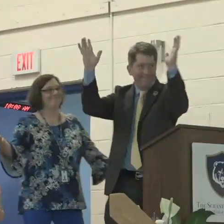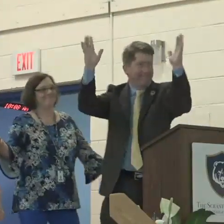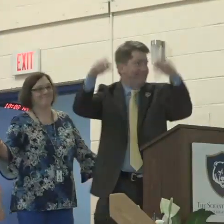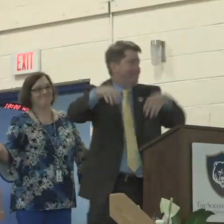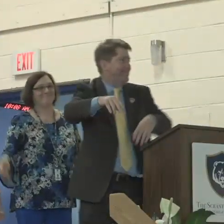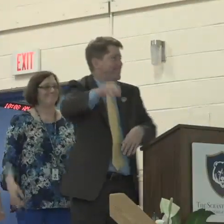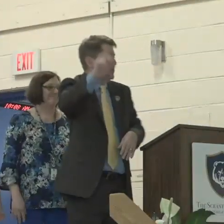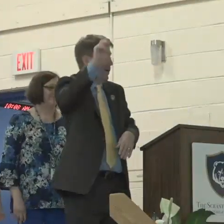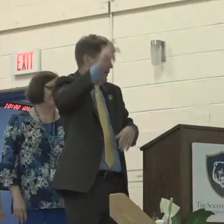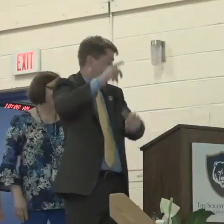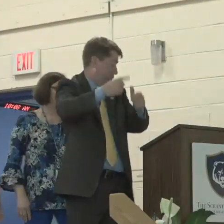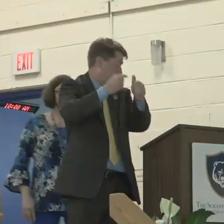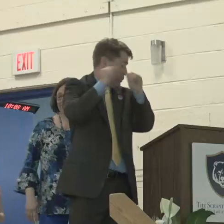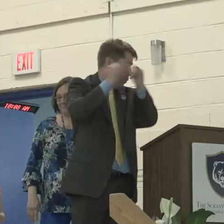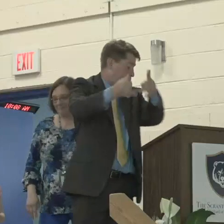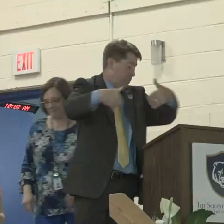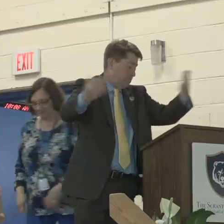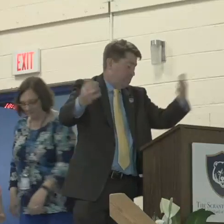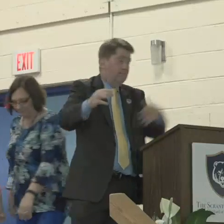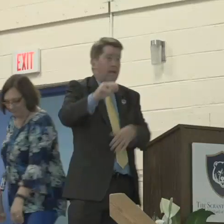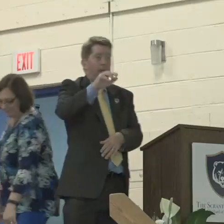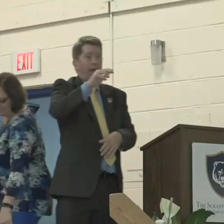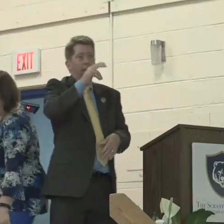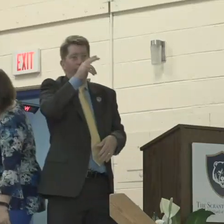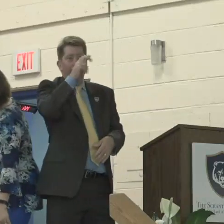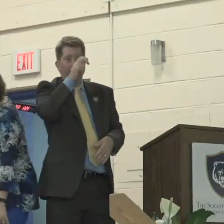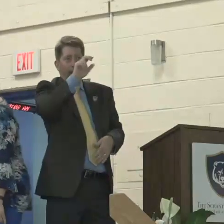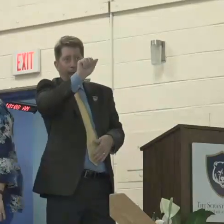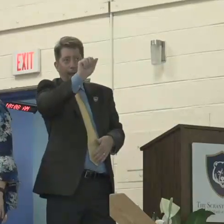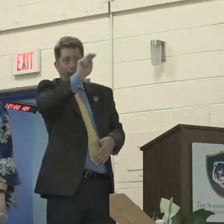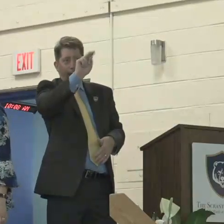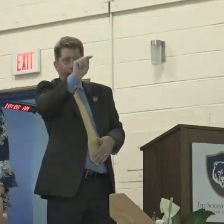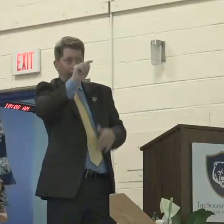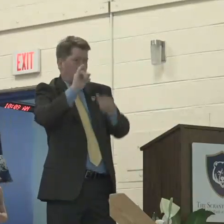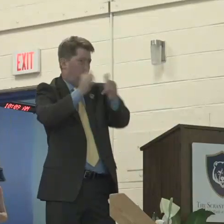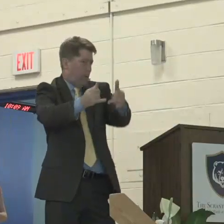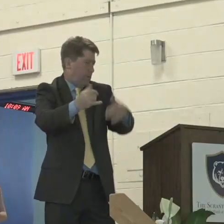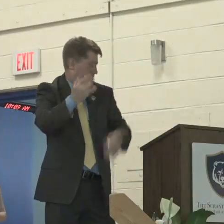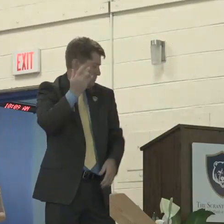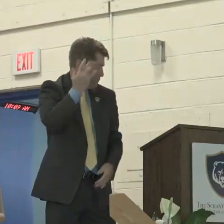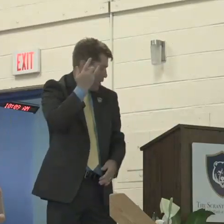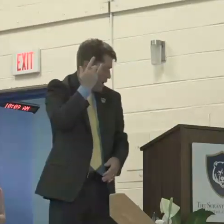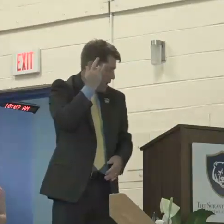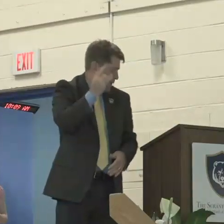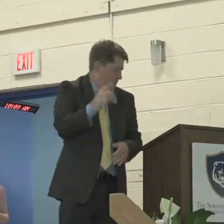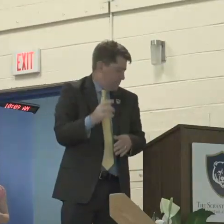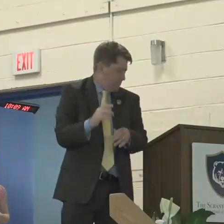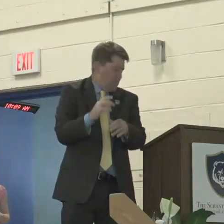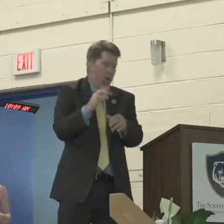the teacher and Kayla Miller is the paraprofessional here. So the first award is the Ants